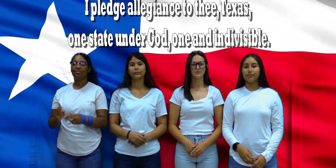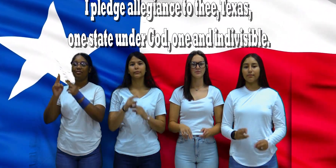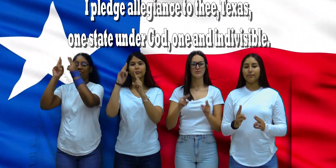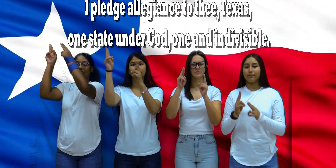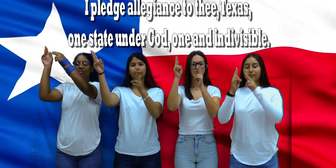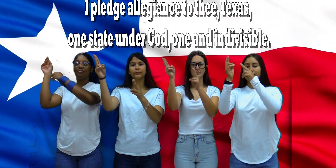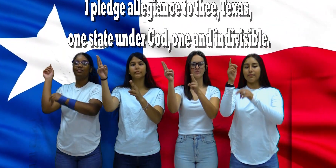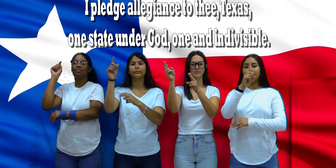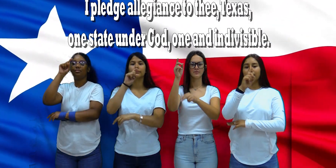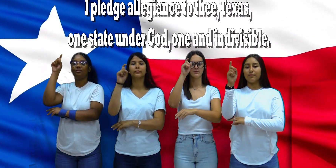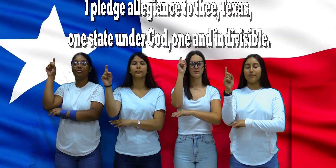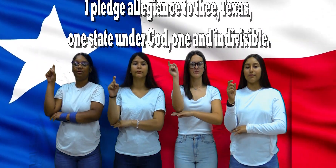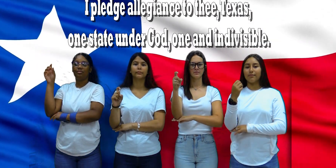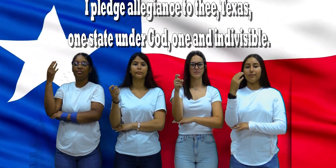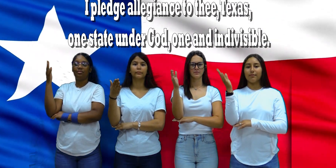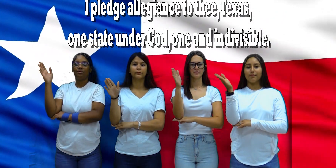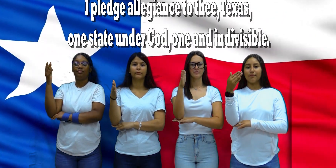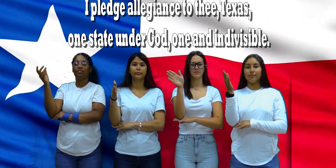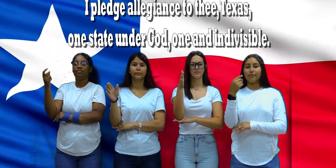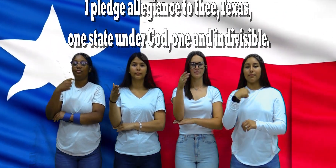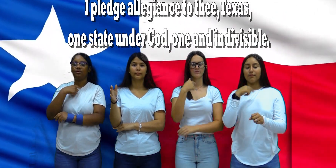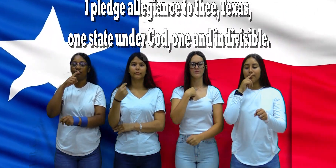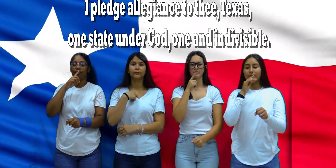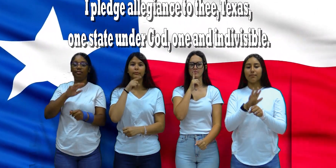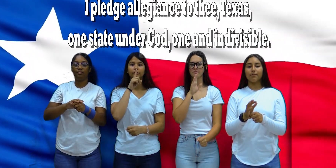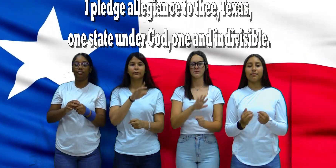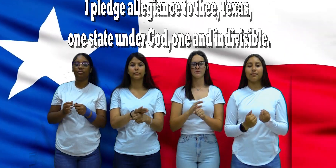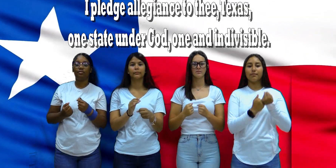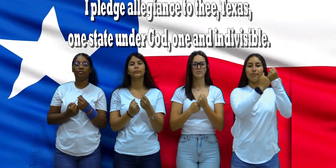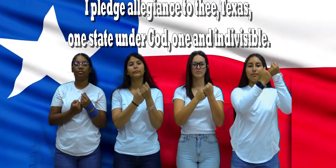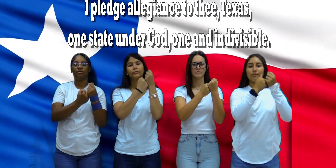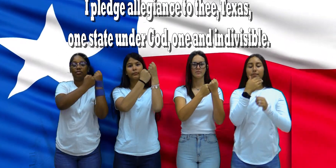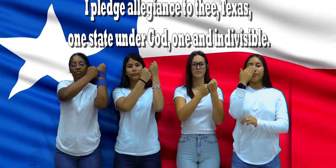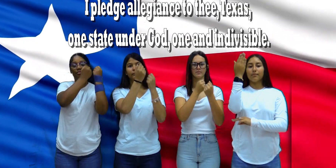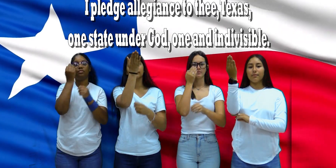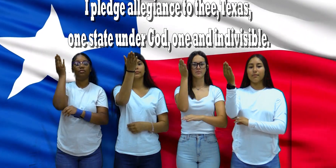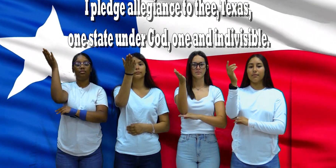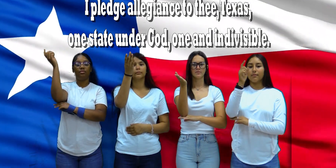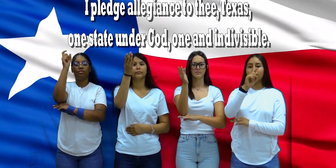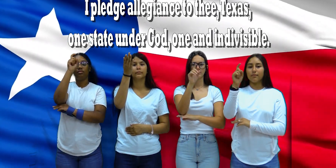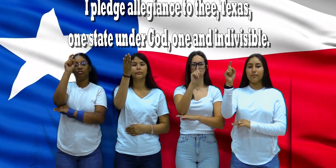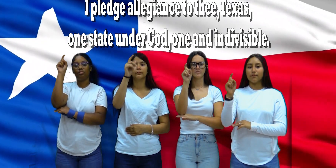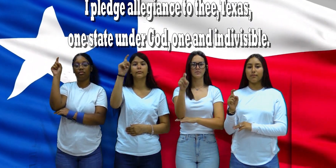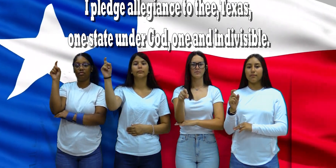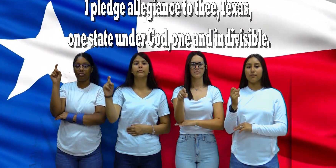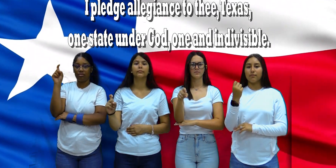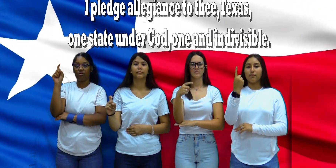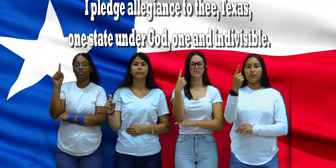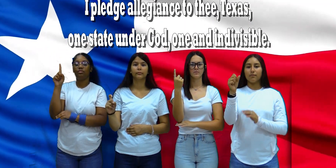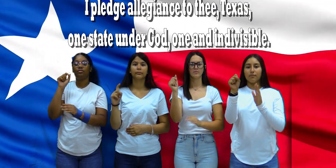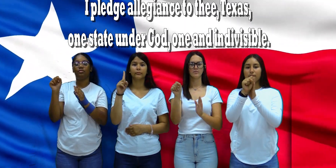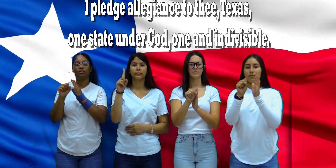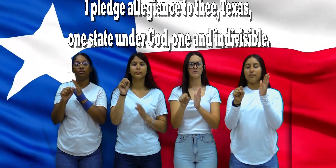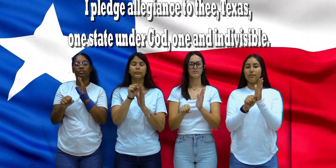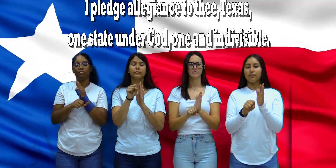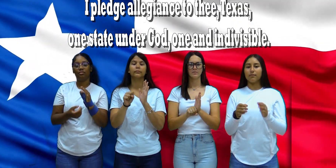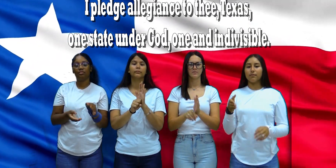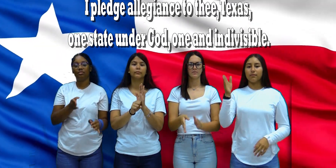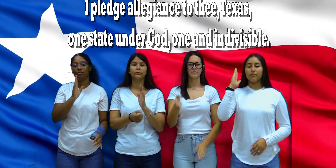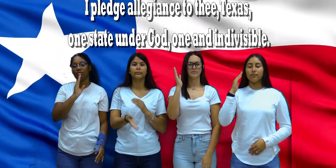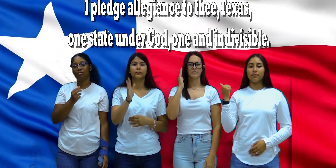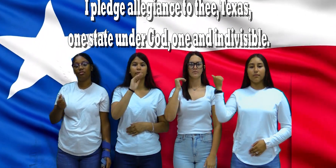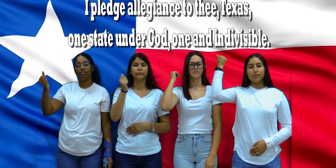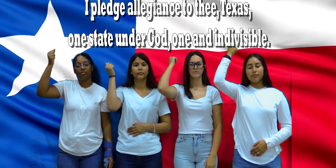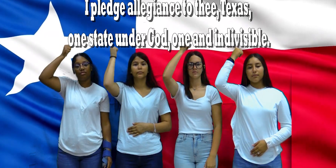Honor the Texas flag. I pledge allegiance to thee, Texas, one state,